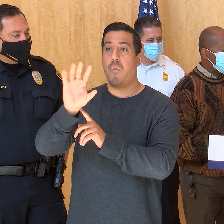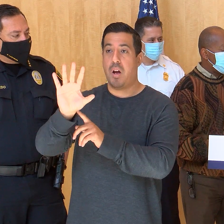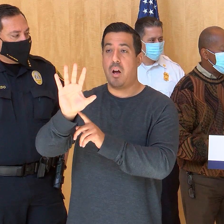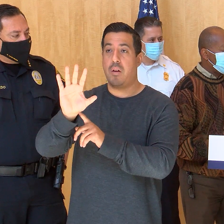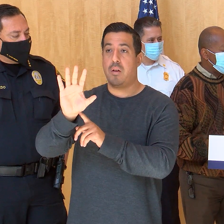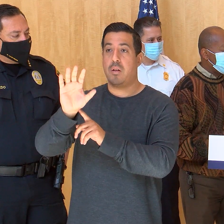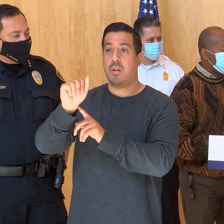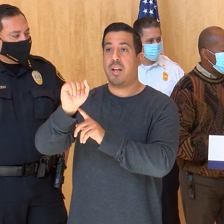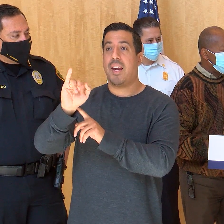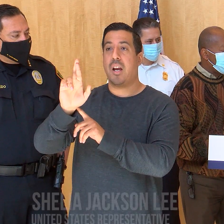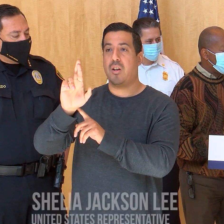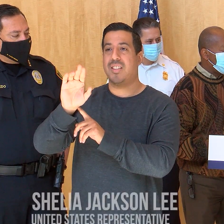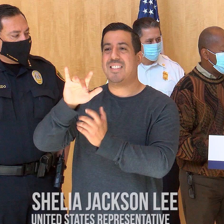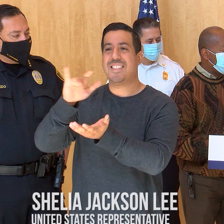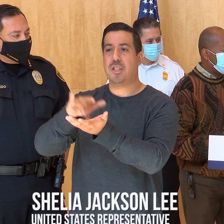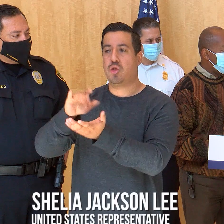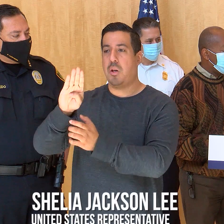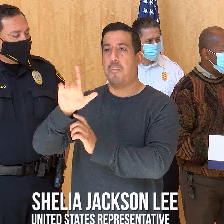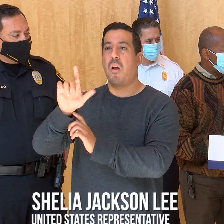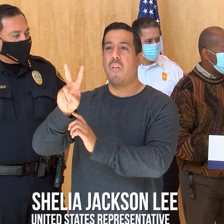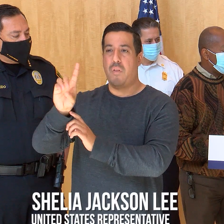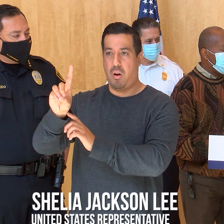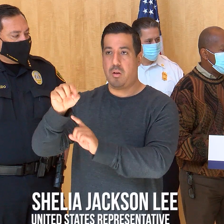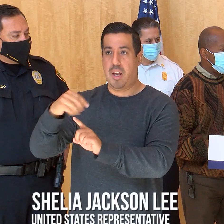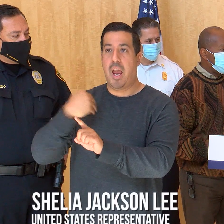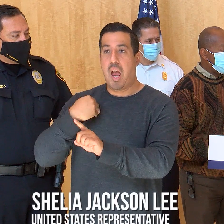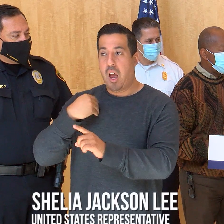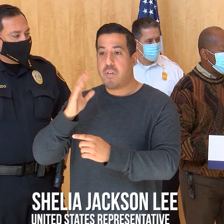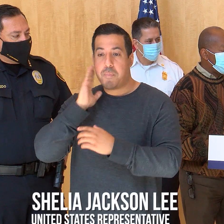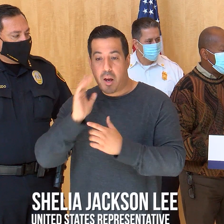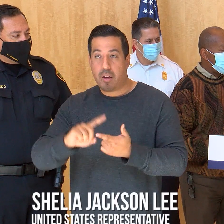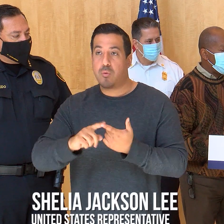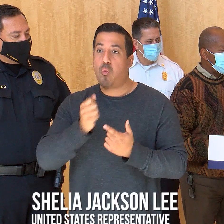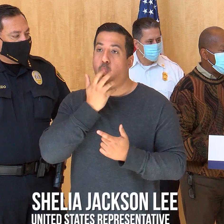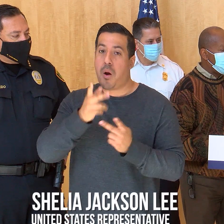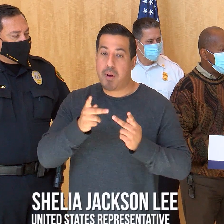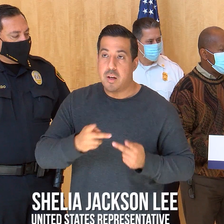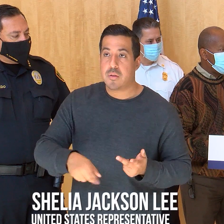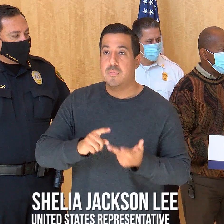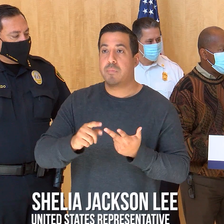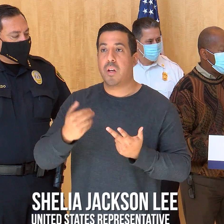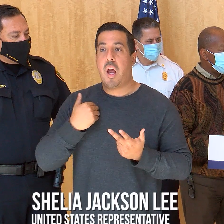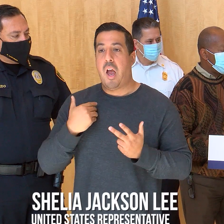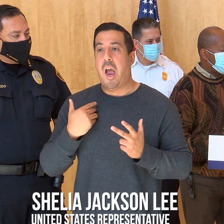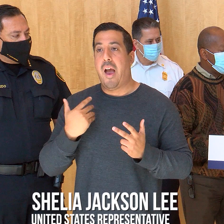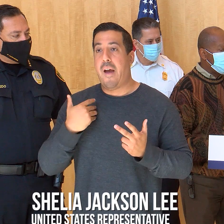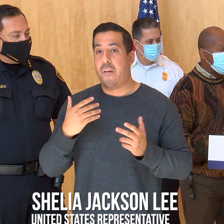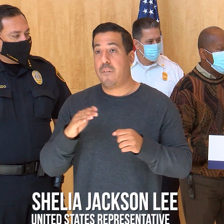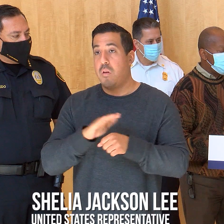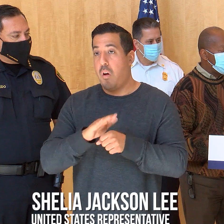16605 Air Center Boulevard. And they have cots, warm space, room for 500